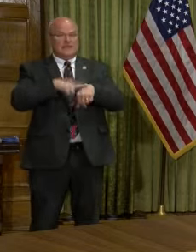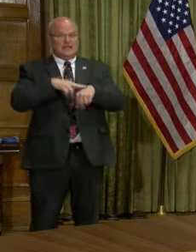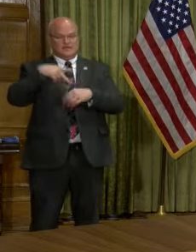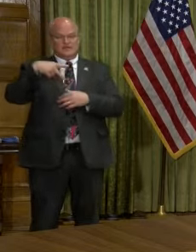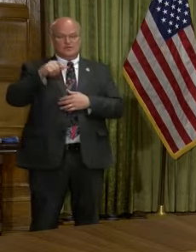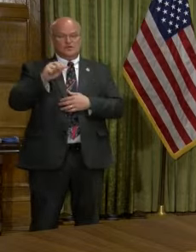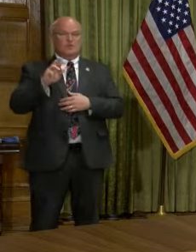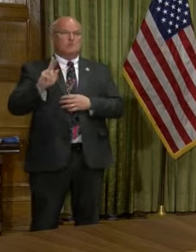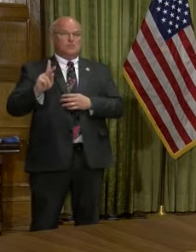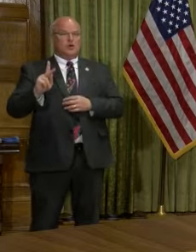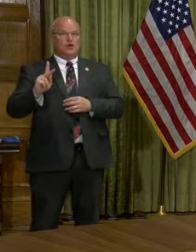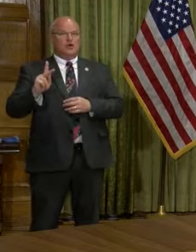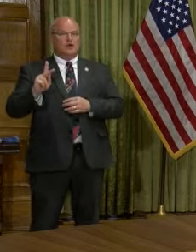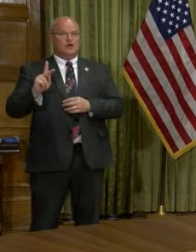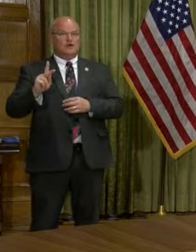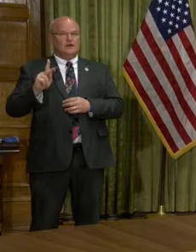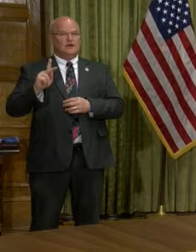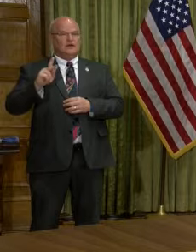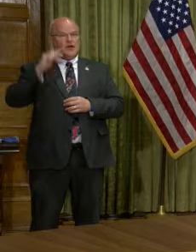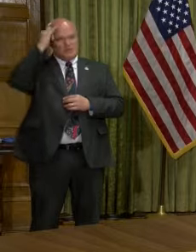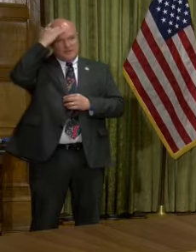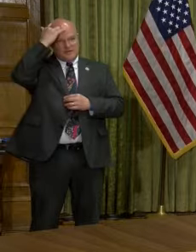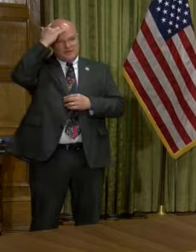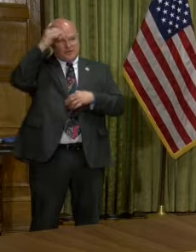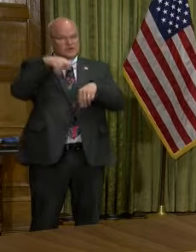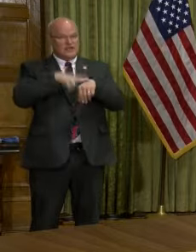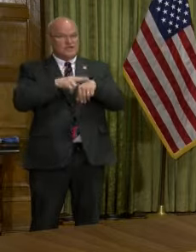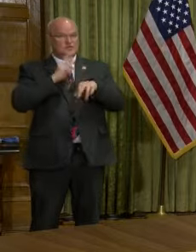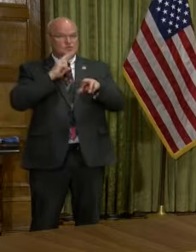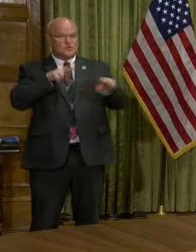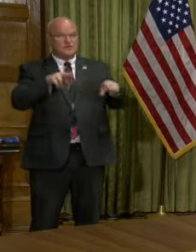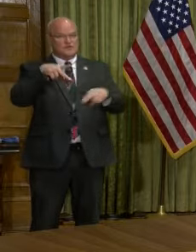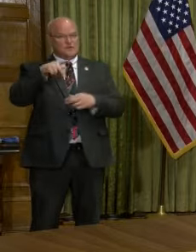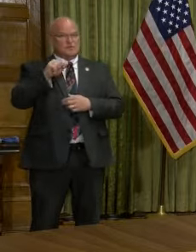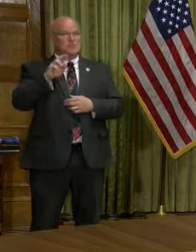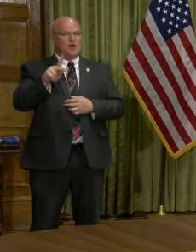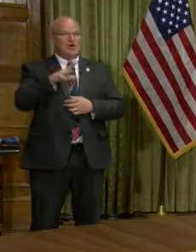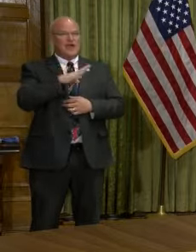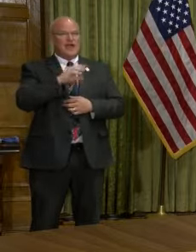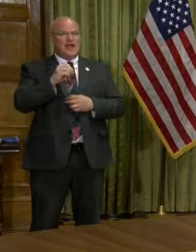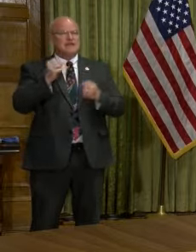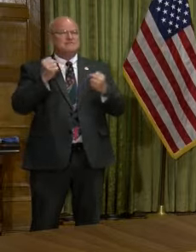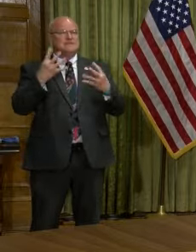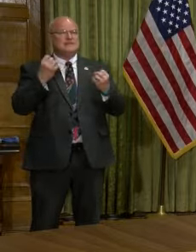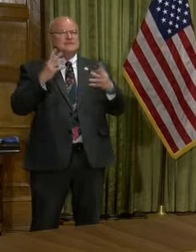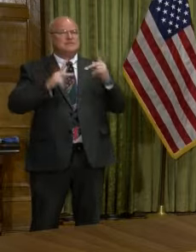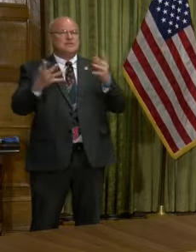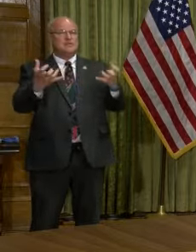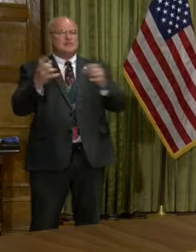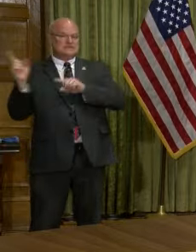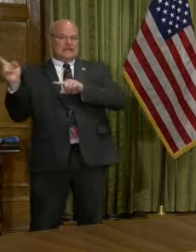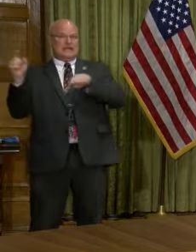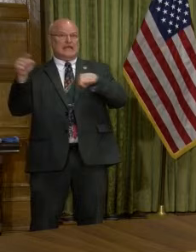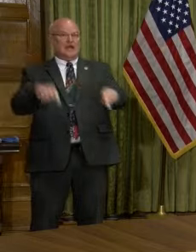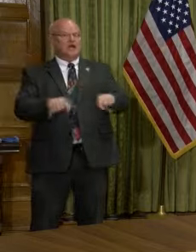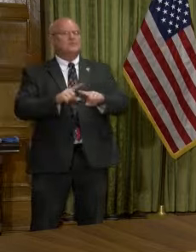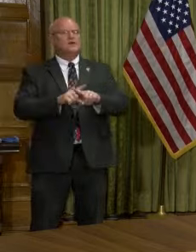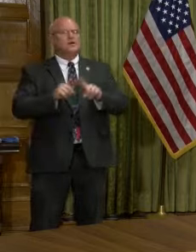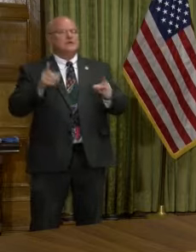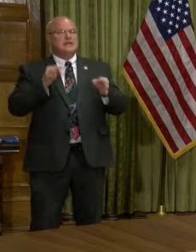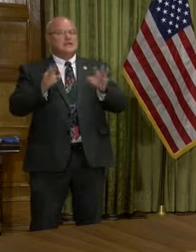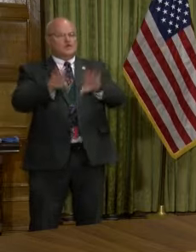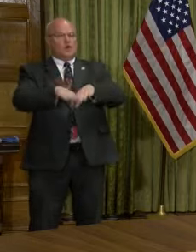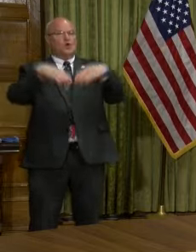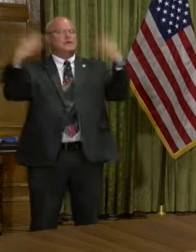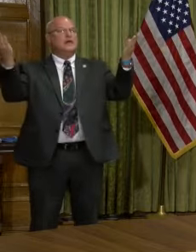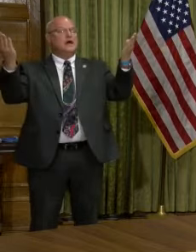park, in Buffalo National River Park, and there's many that want to be able to come to that, but if you